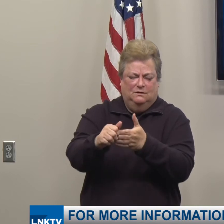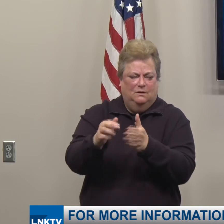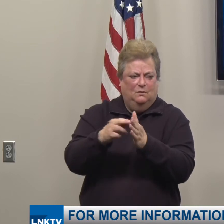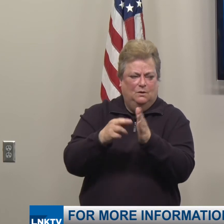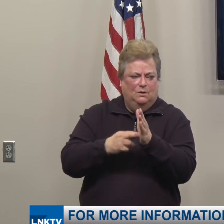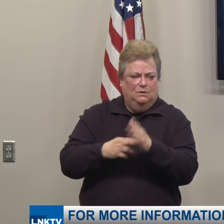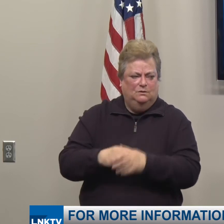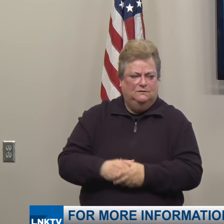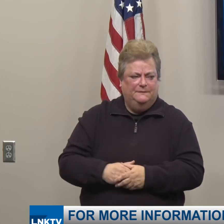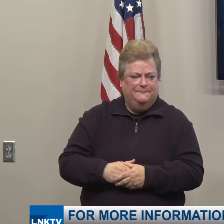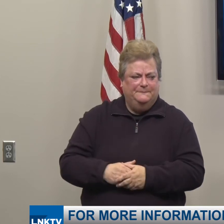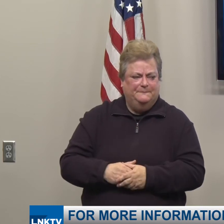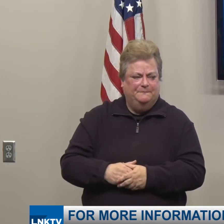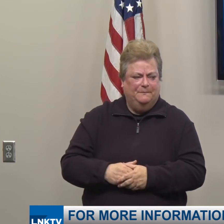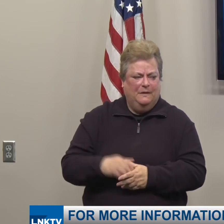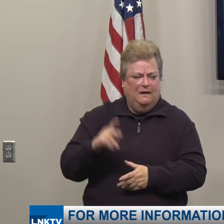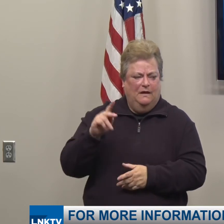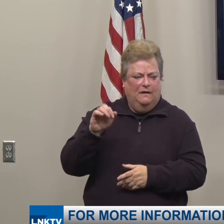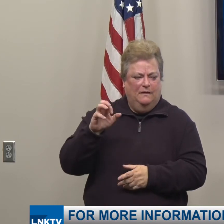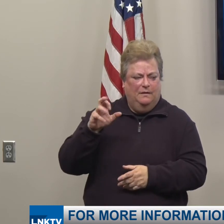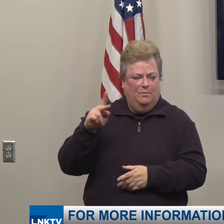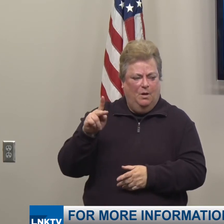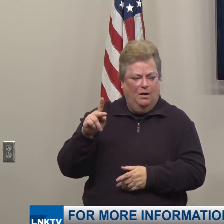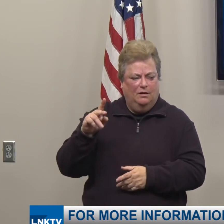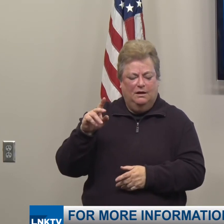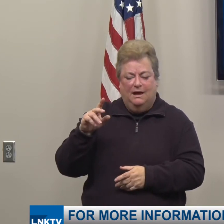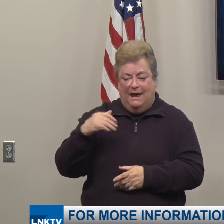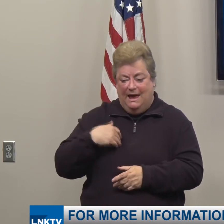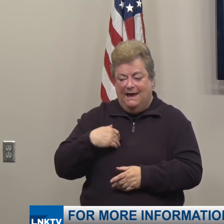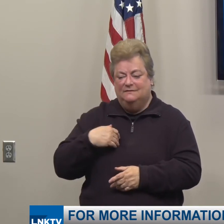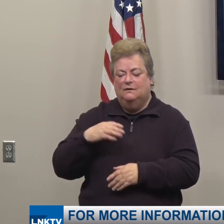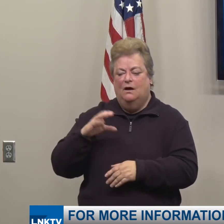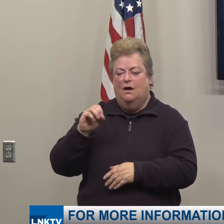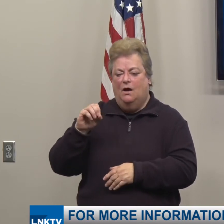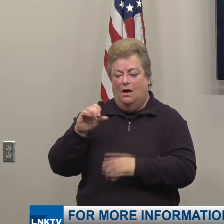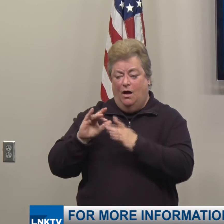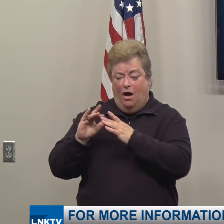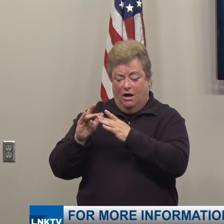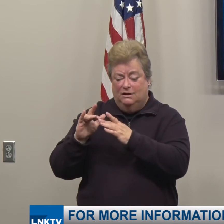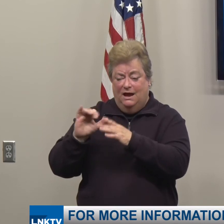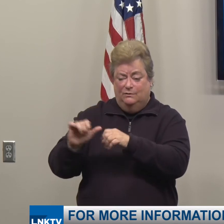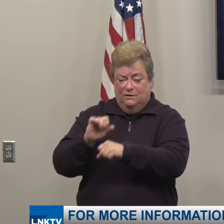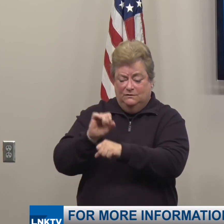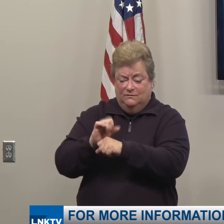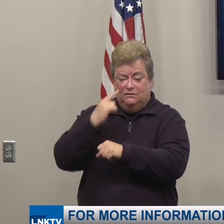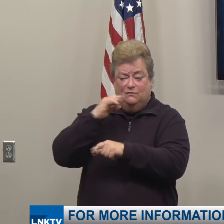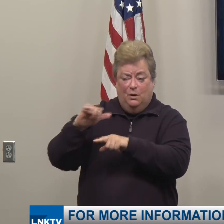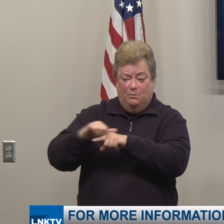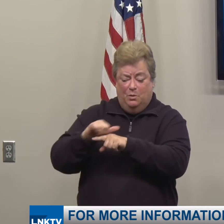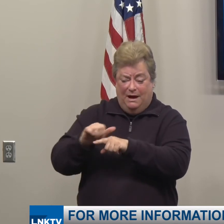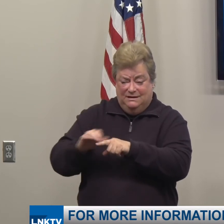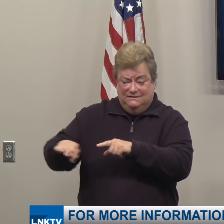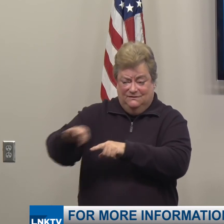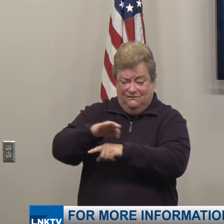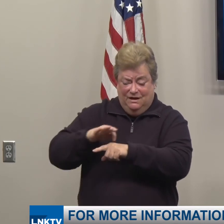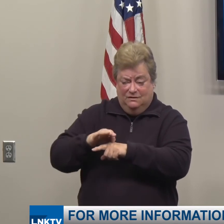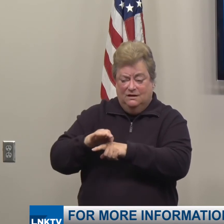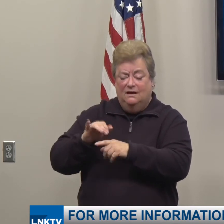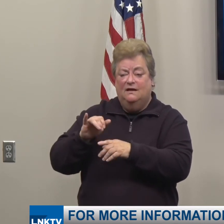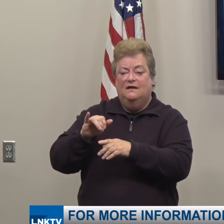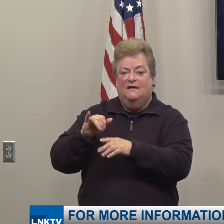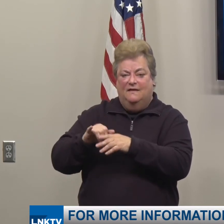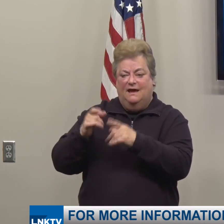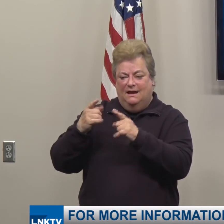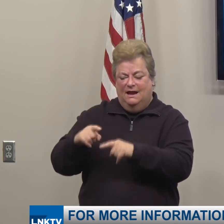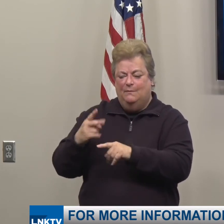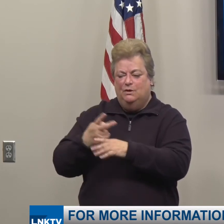park department has online reservations for practice fields. And so those will become available 2 weeks in advance